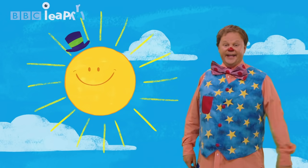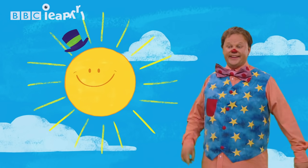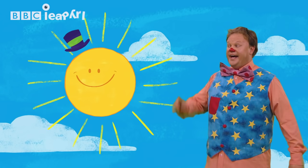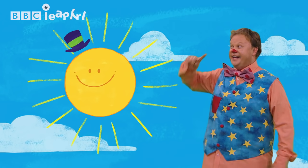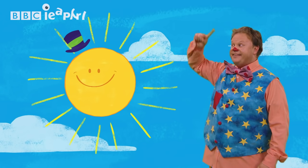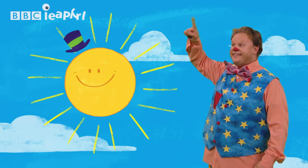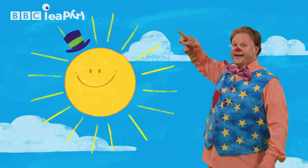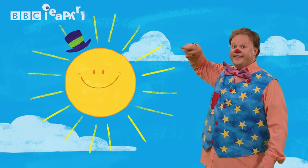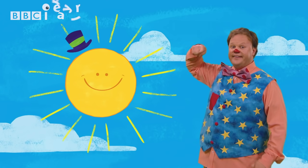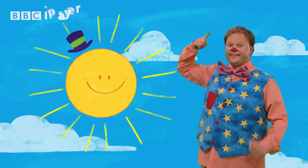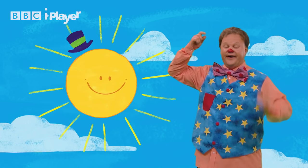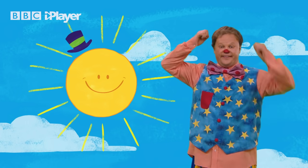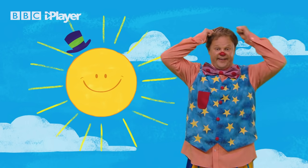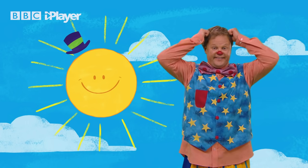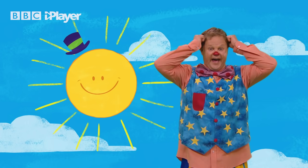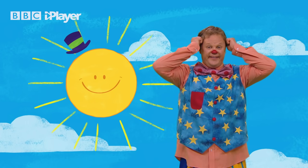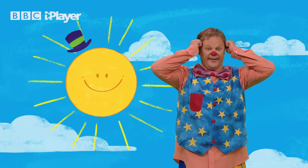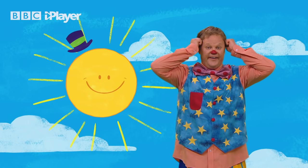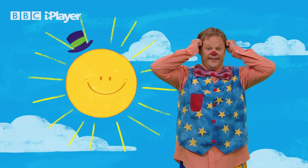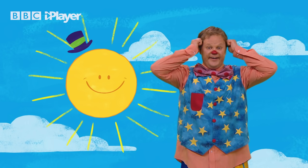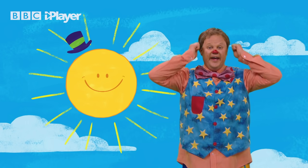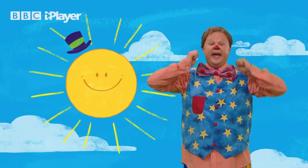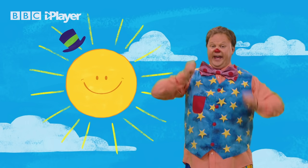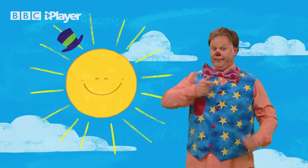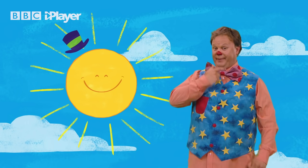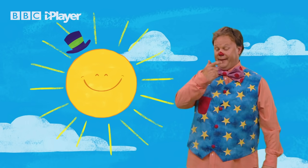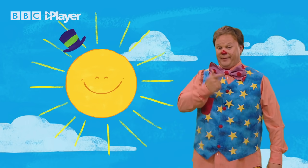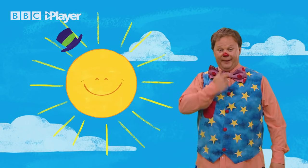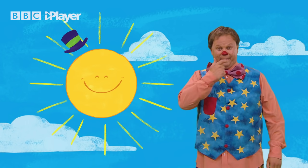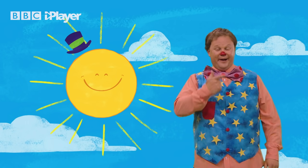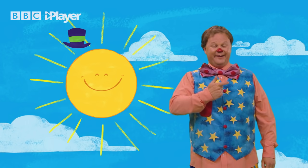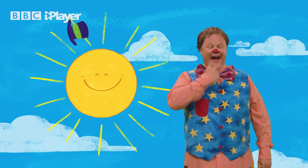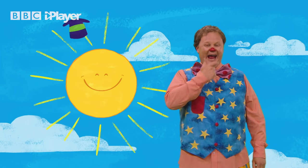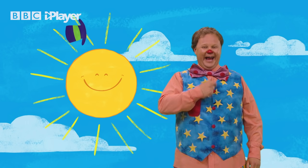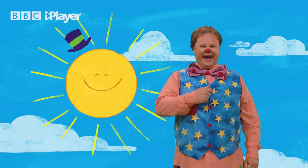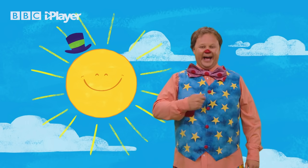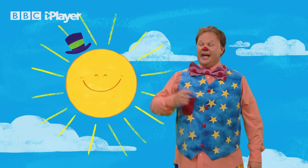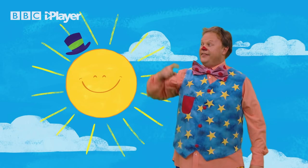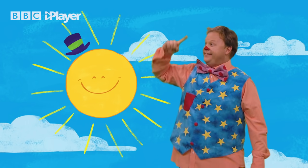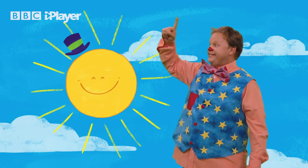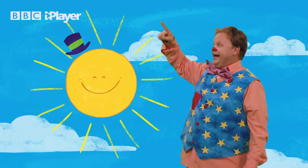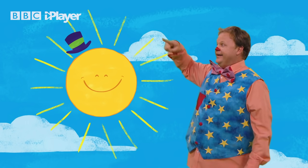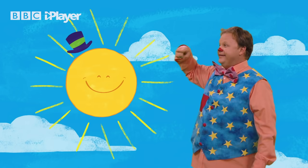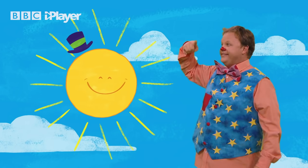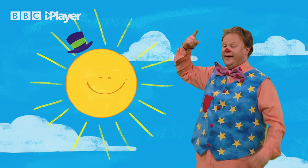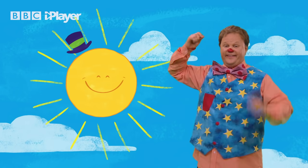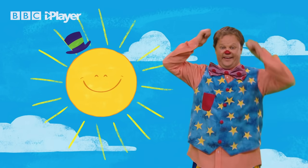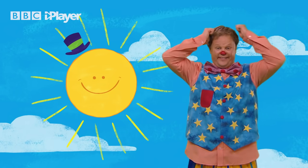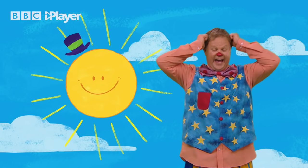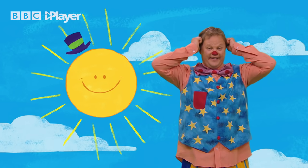The sun has got his hat on. Hip, hip, hip, hooray! The sun has got his hat